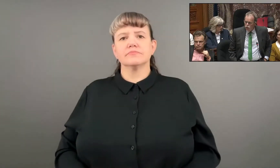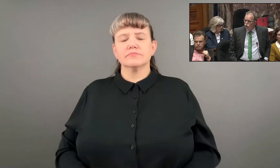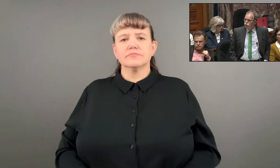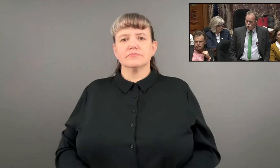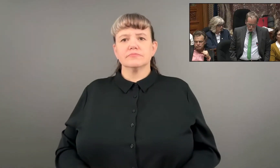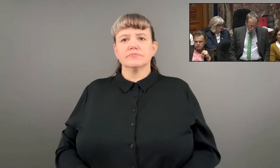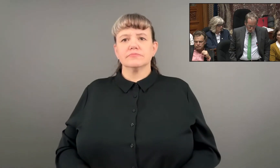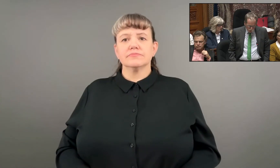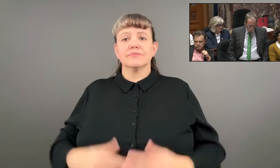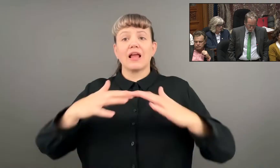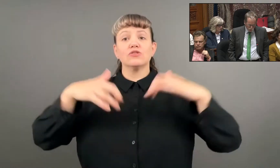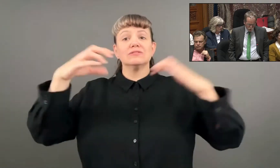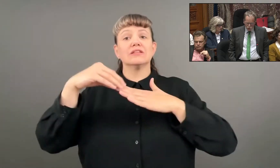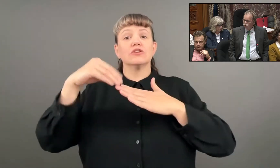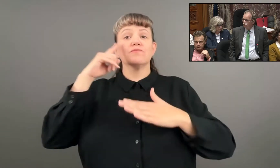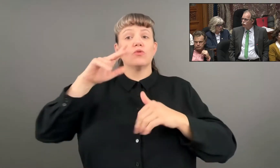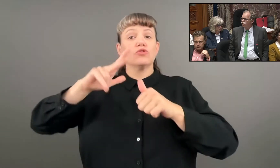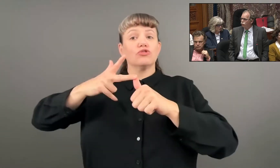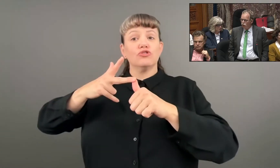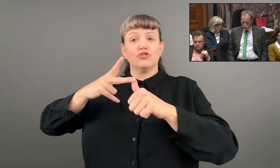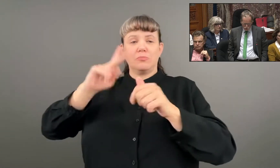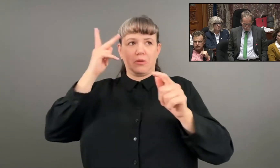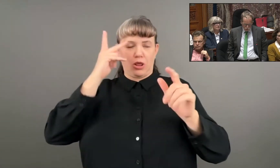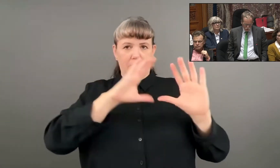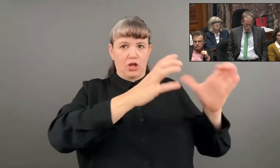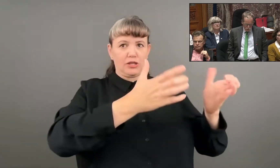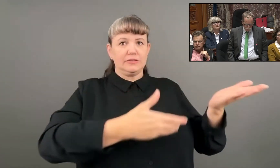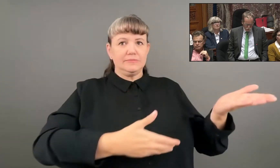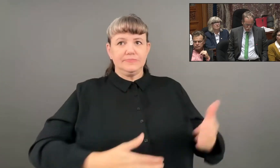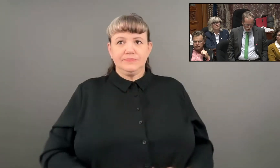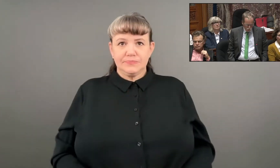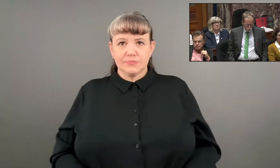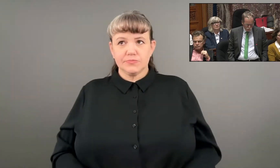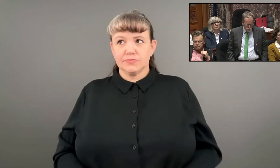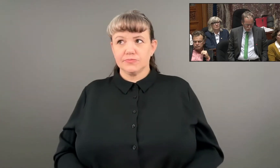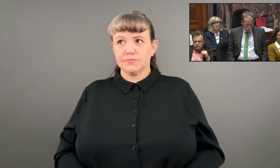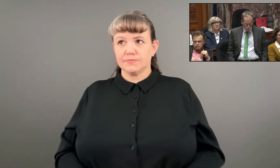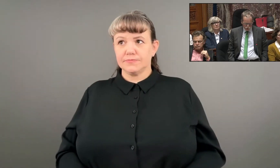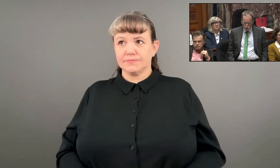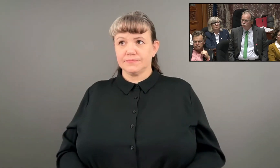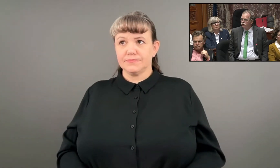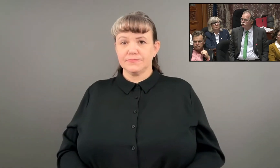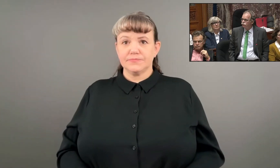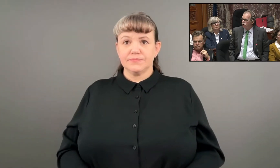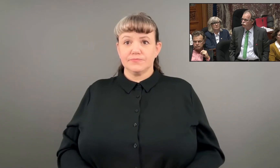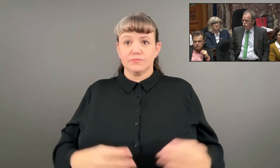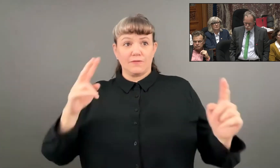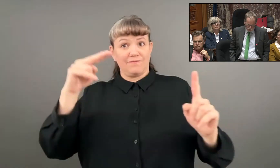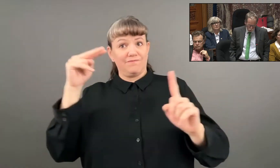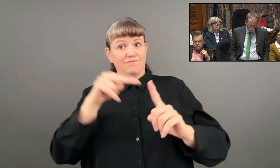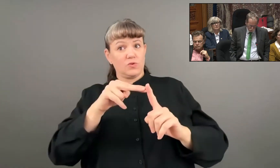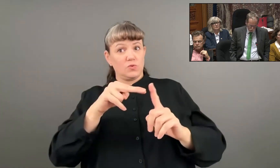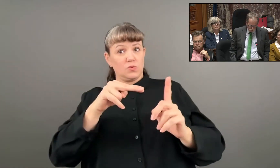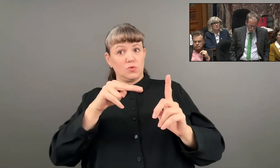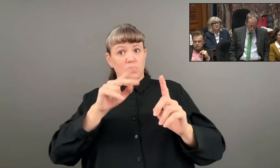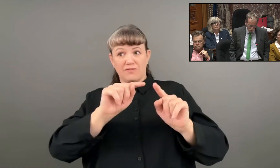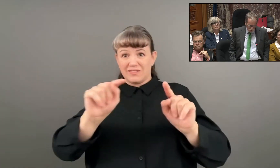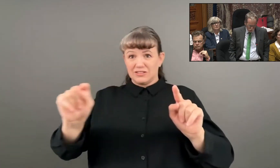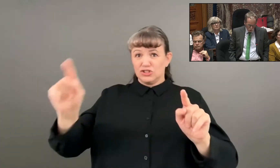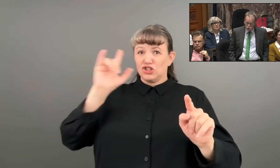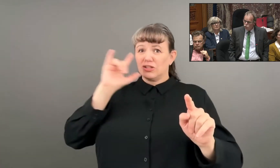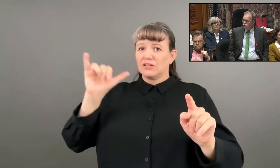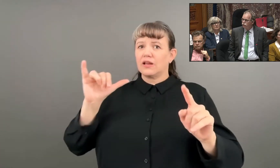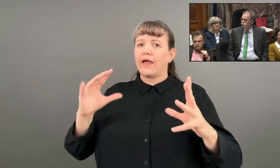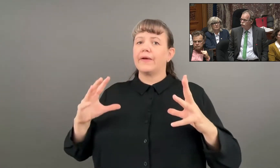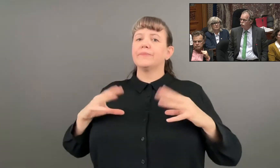Speaker. Treating housing as a commodity has turned homes into a retirement investment for the wealthy,